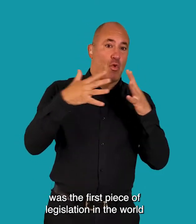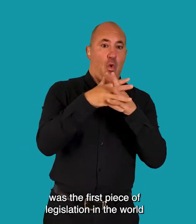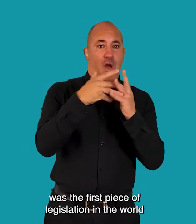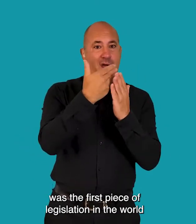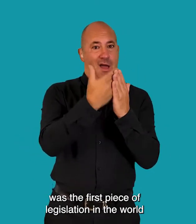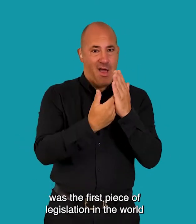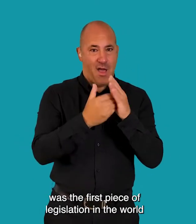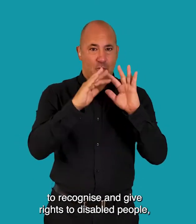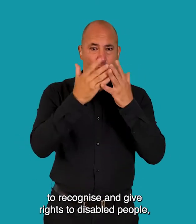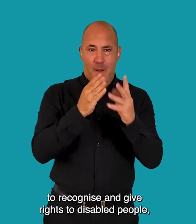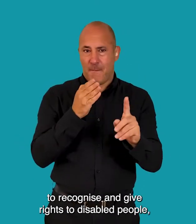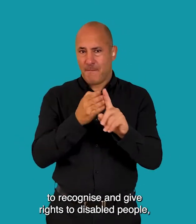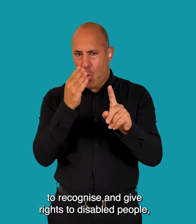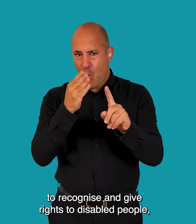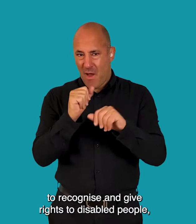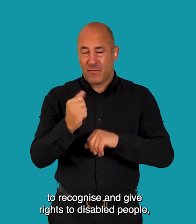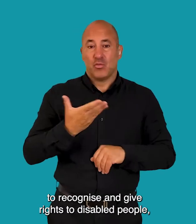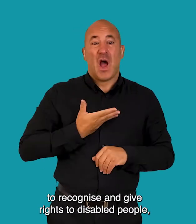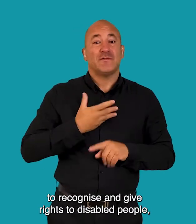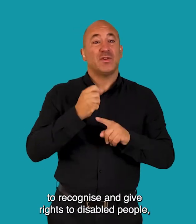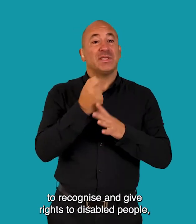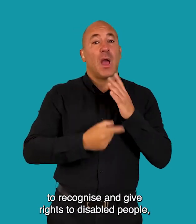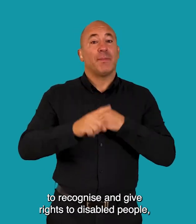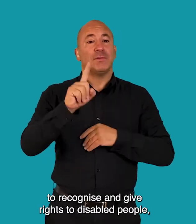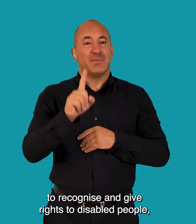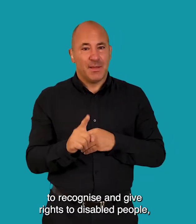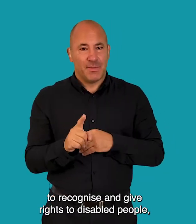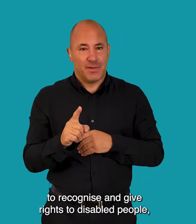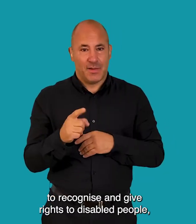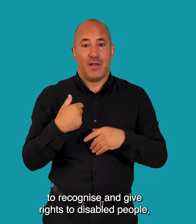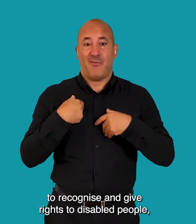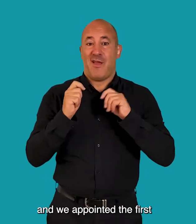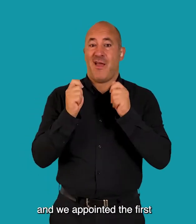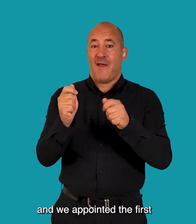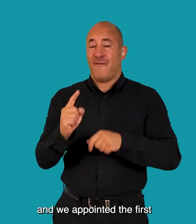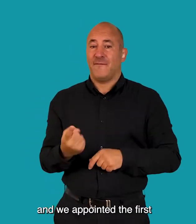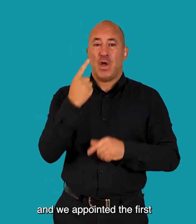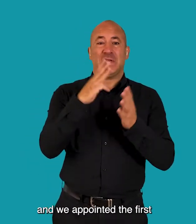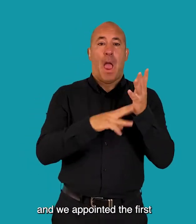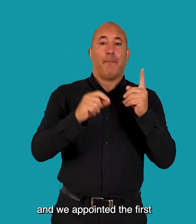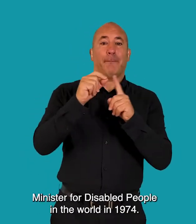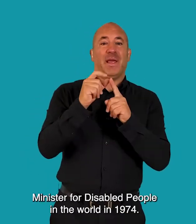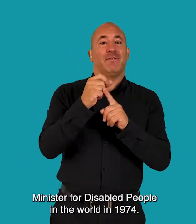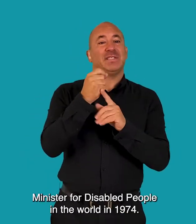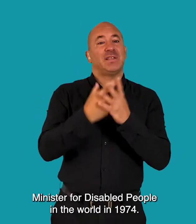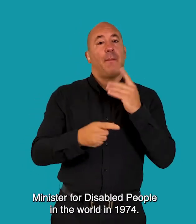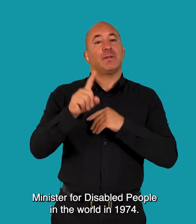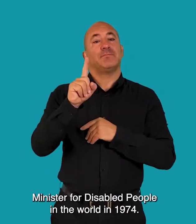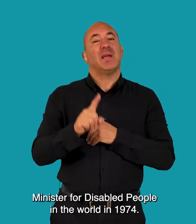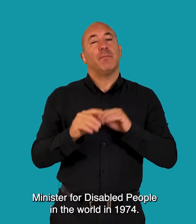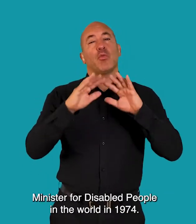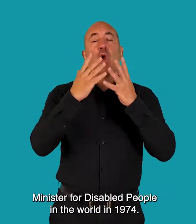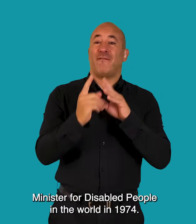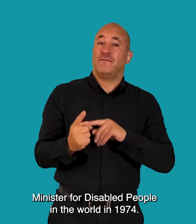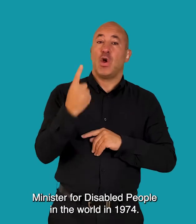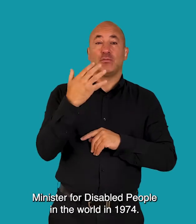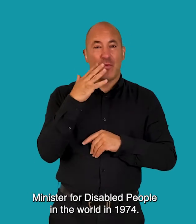the world to recognise and give rights to disabled people, and we appointed the first Minister for Disabled People in the world